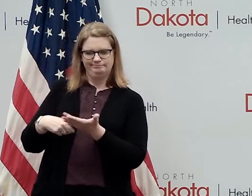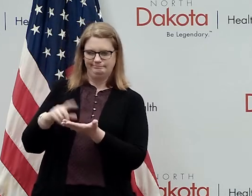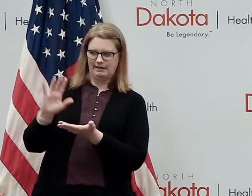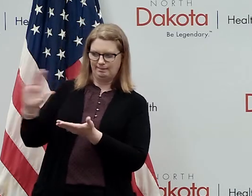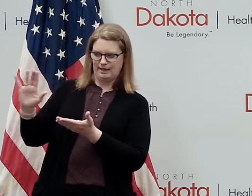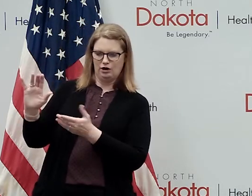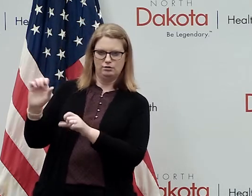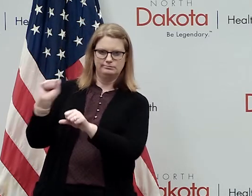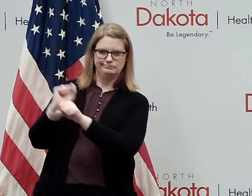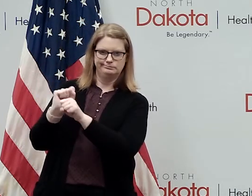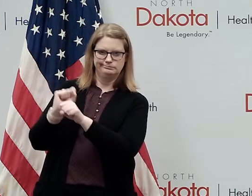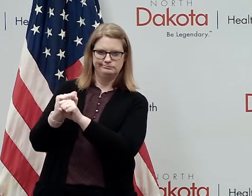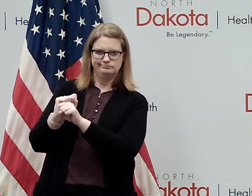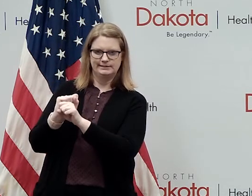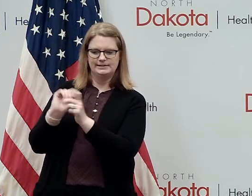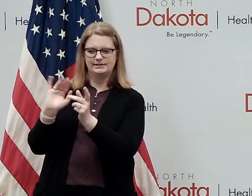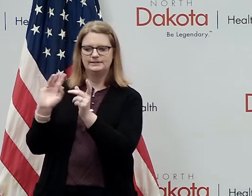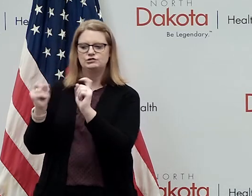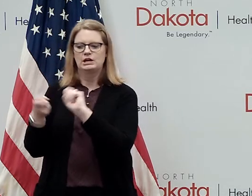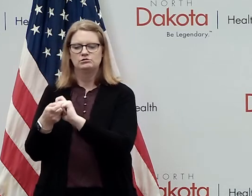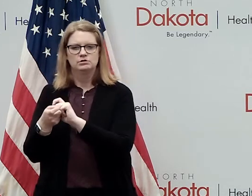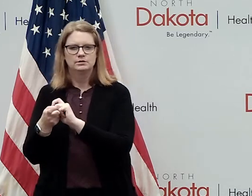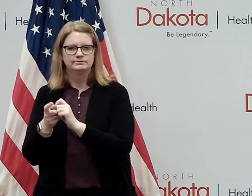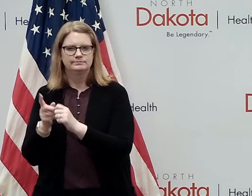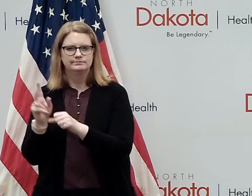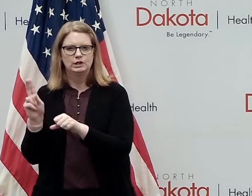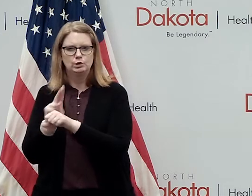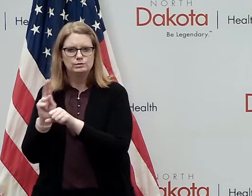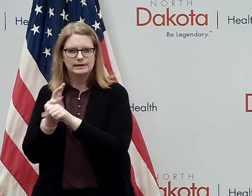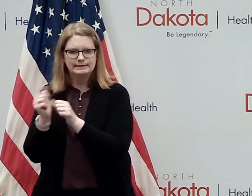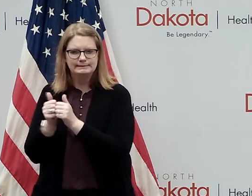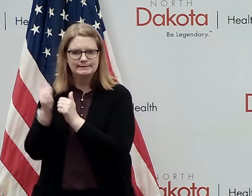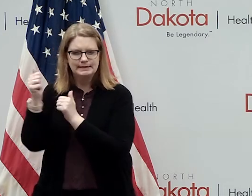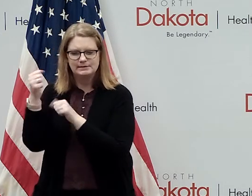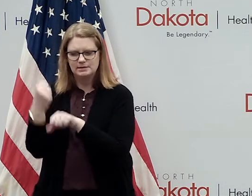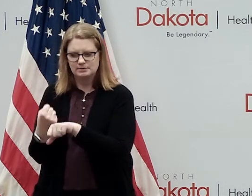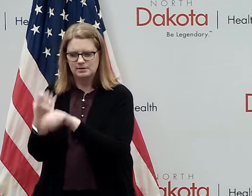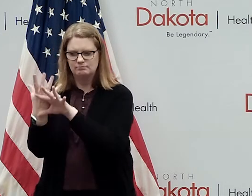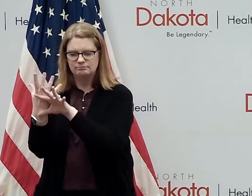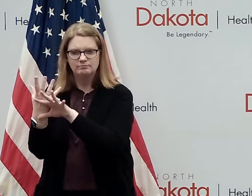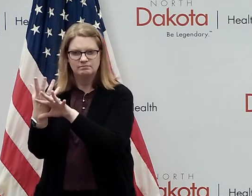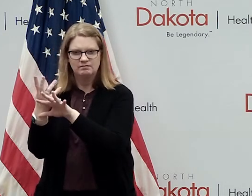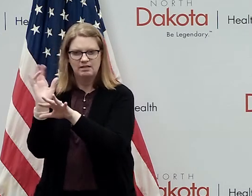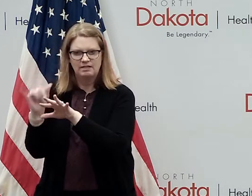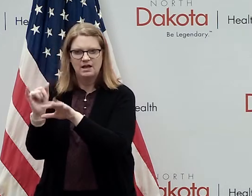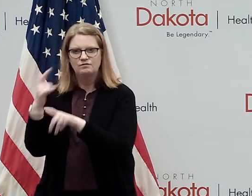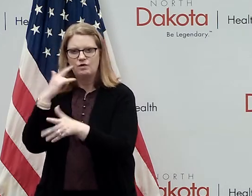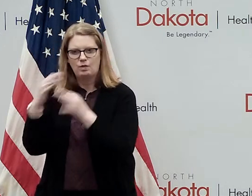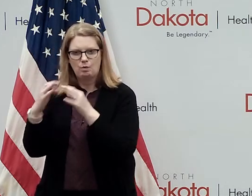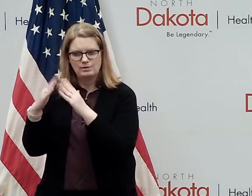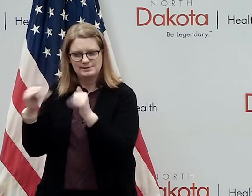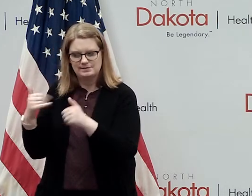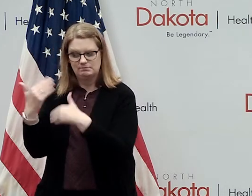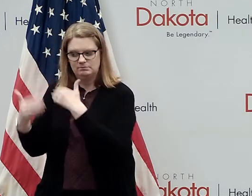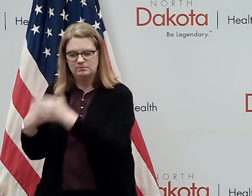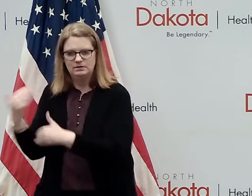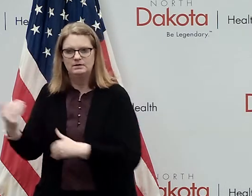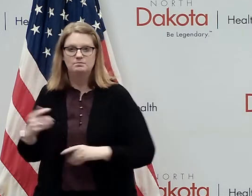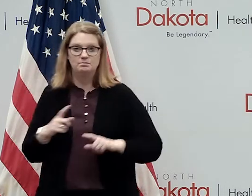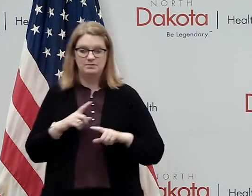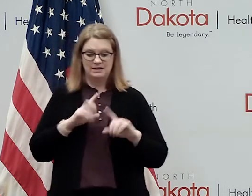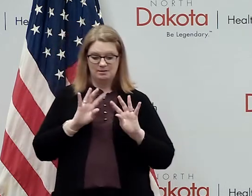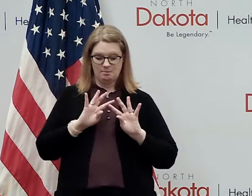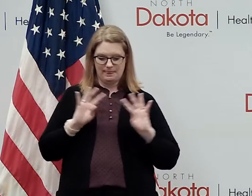sort of shift to using distance or online capability to move the court system forward. But I'd say the